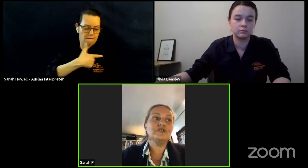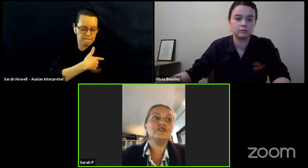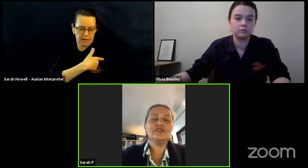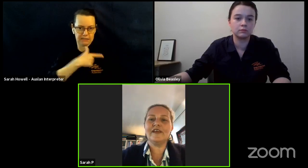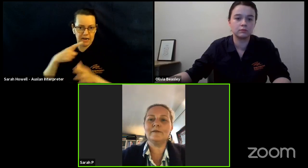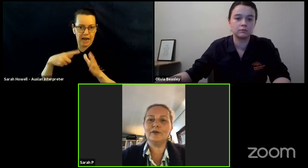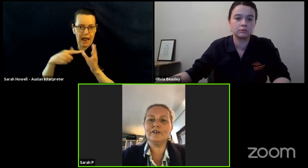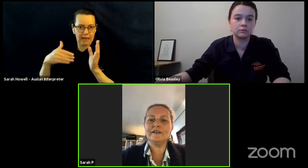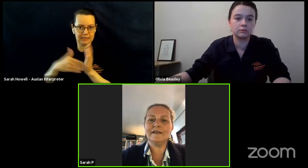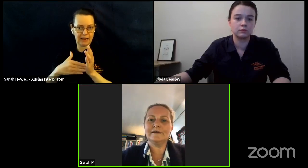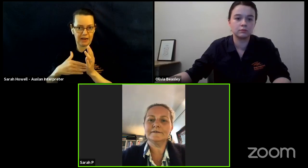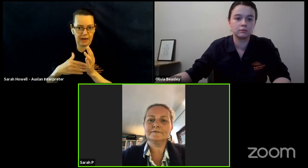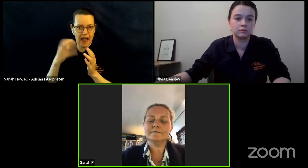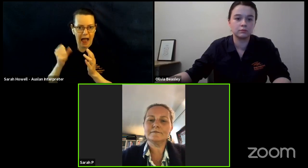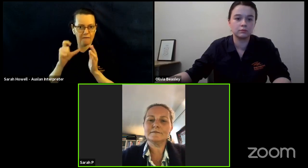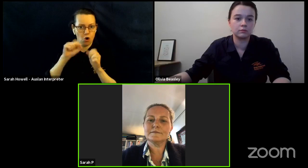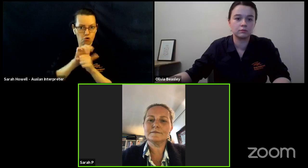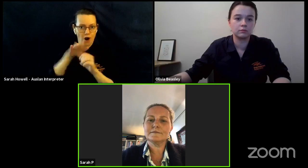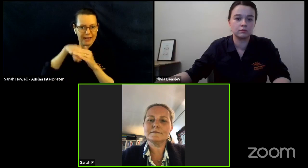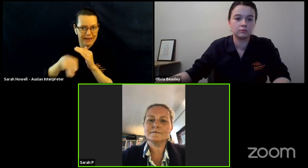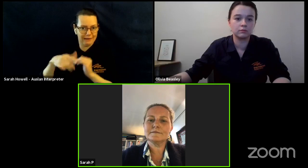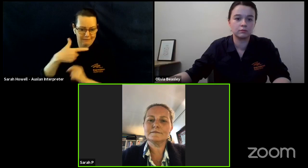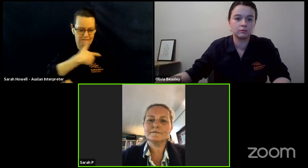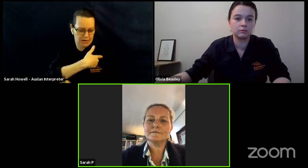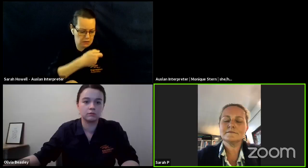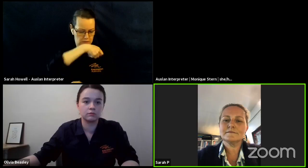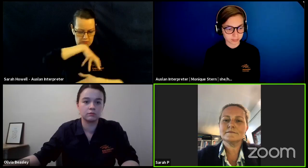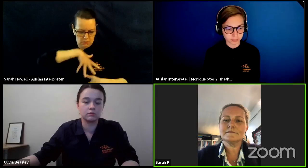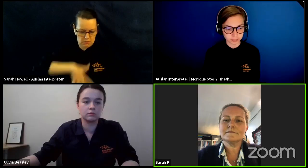to produce that immunity.